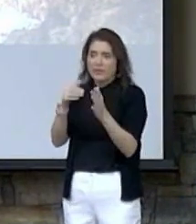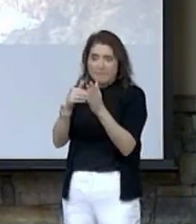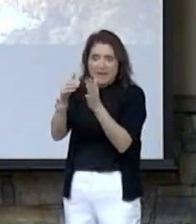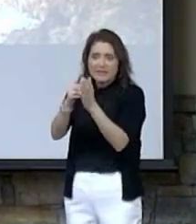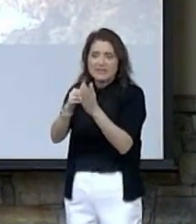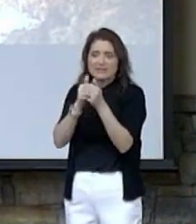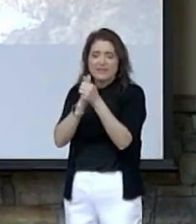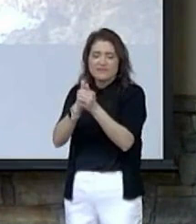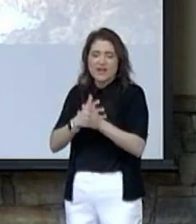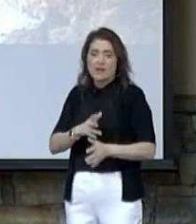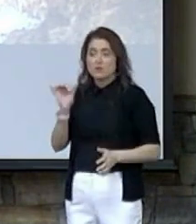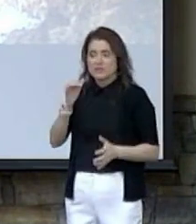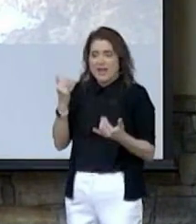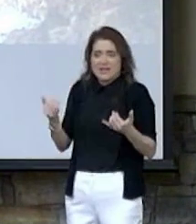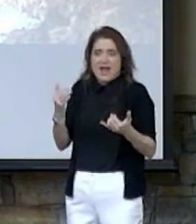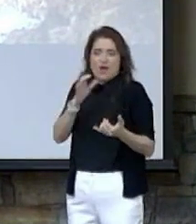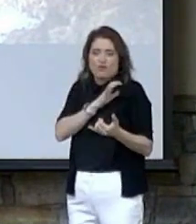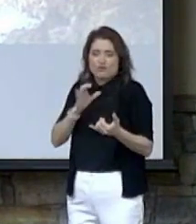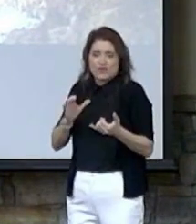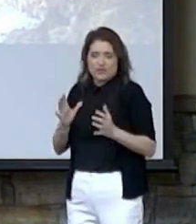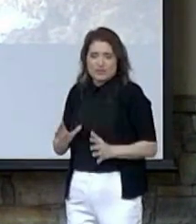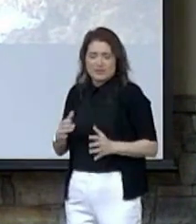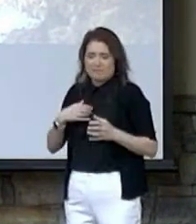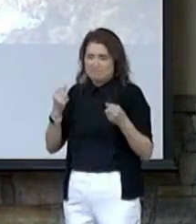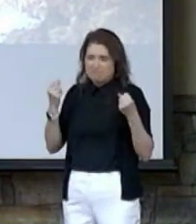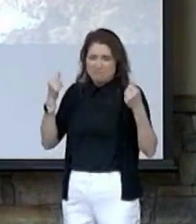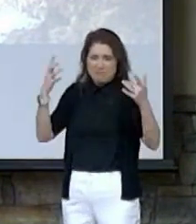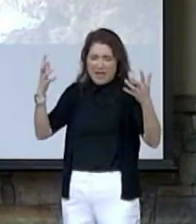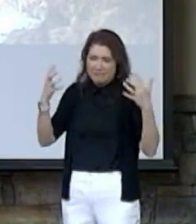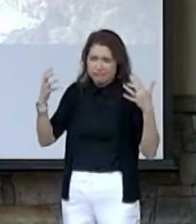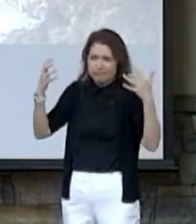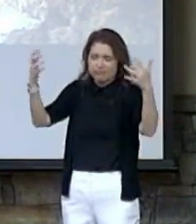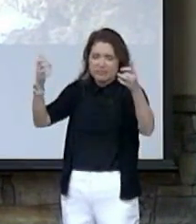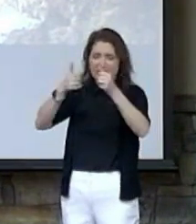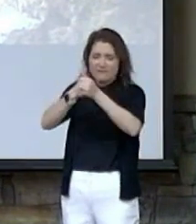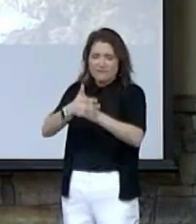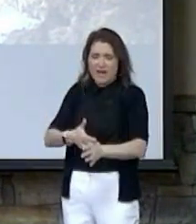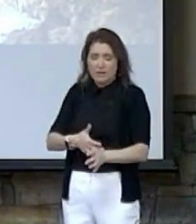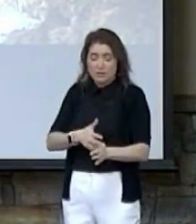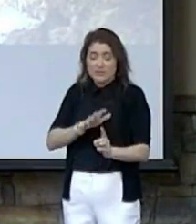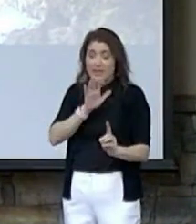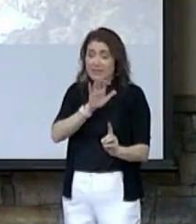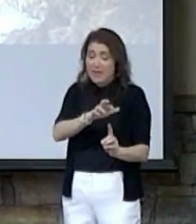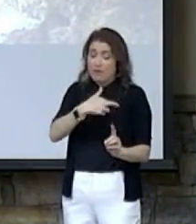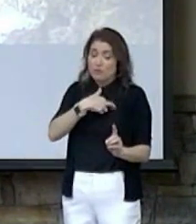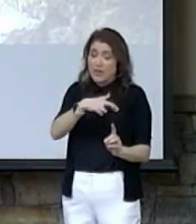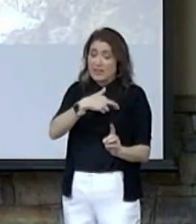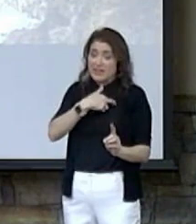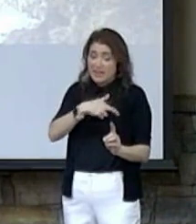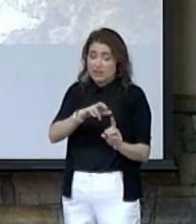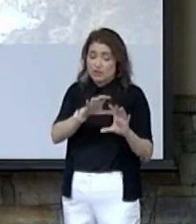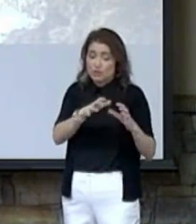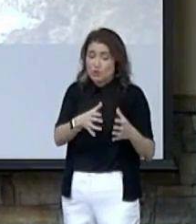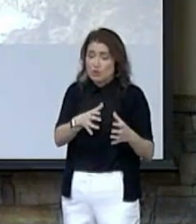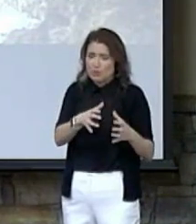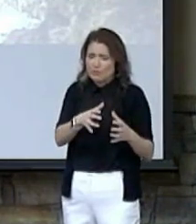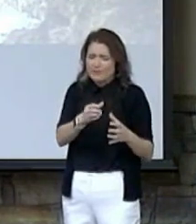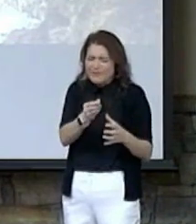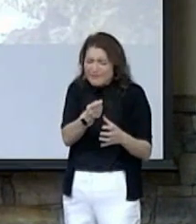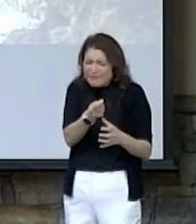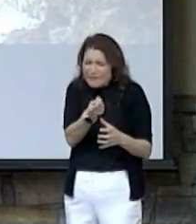like Christianity is today. He joined a religious movement with just a handful of